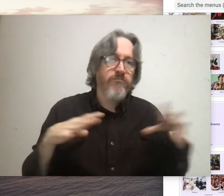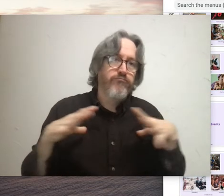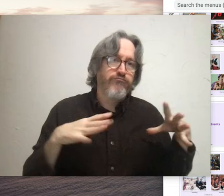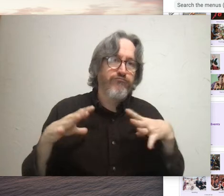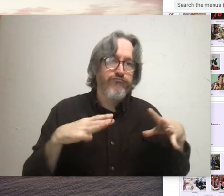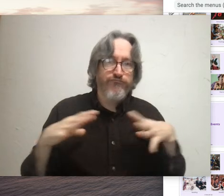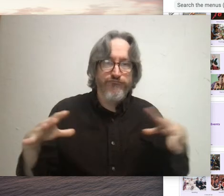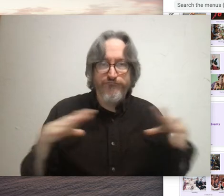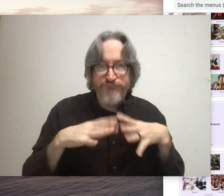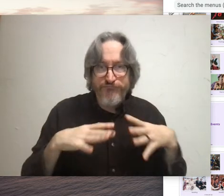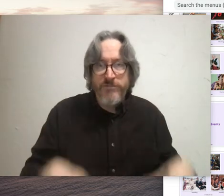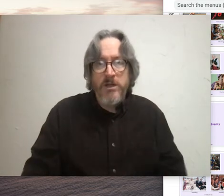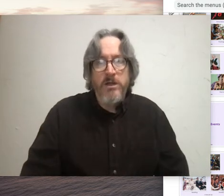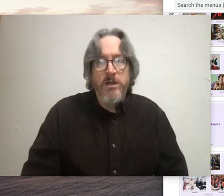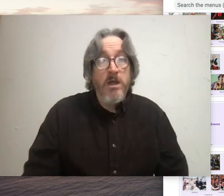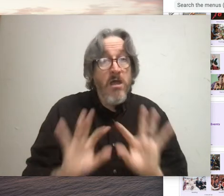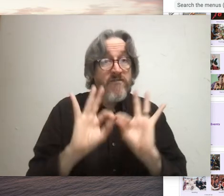or